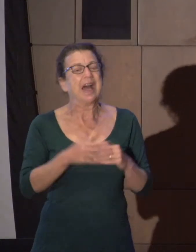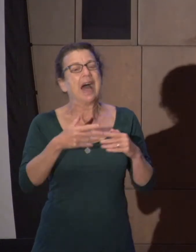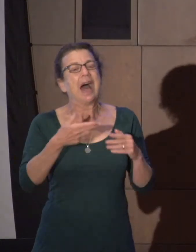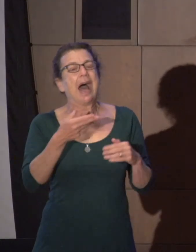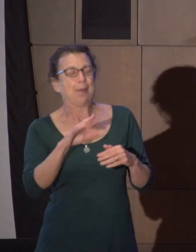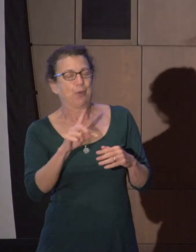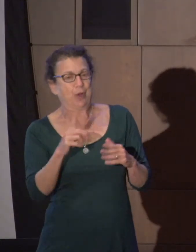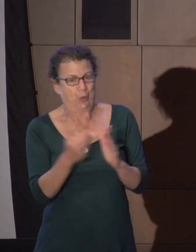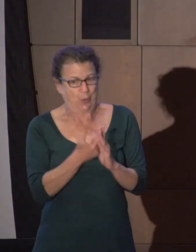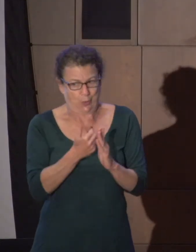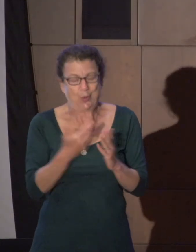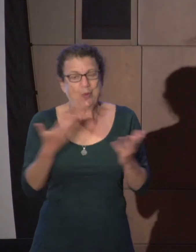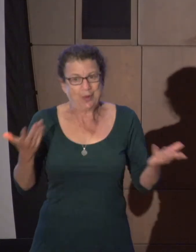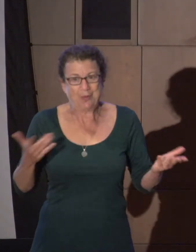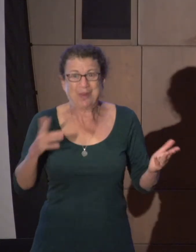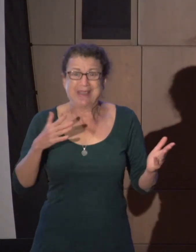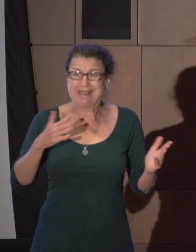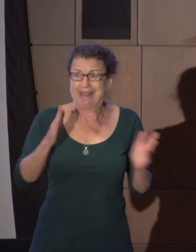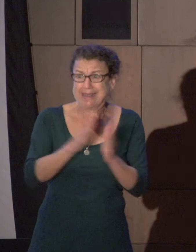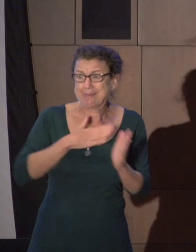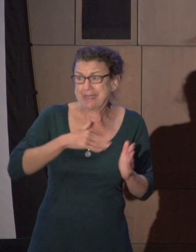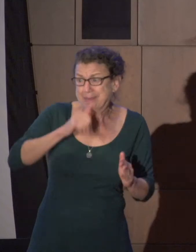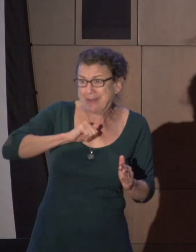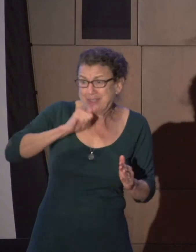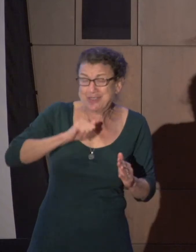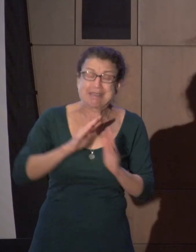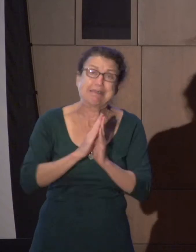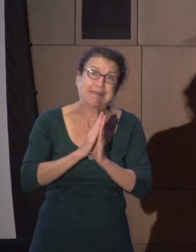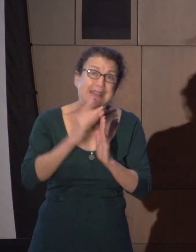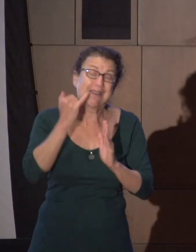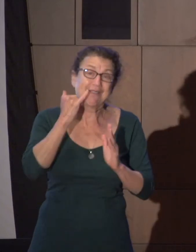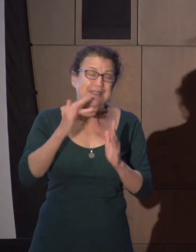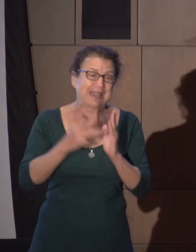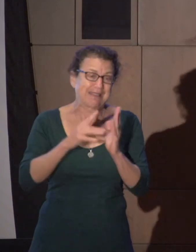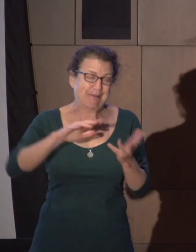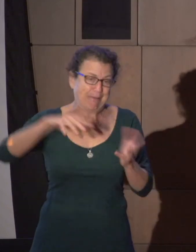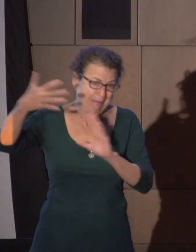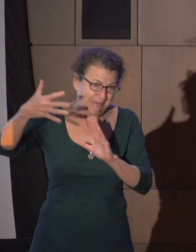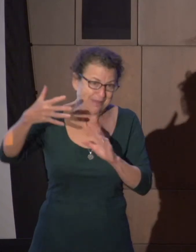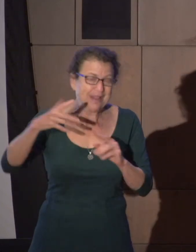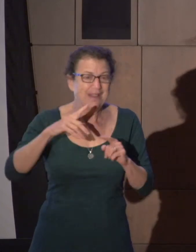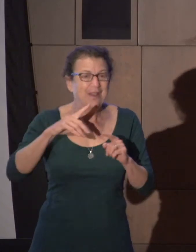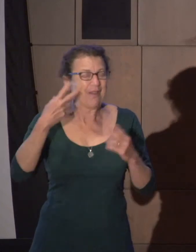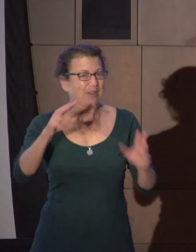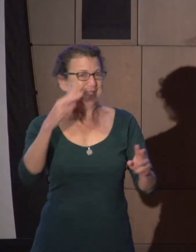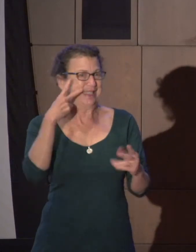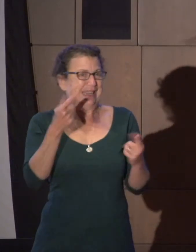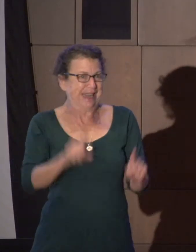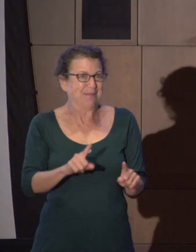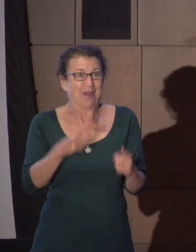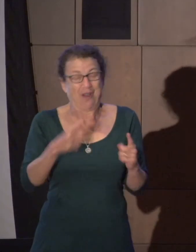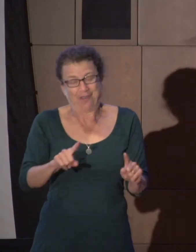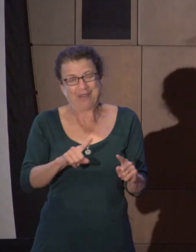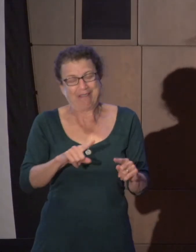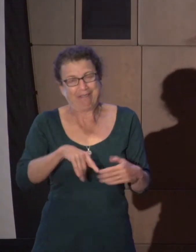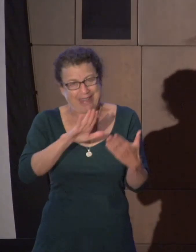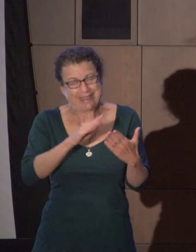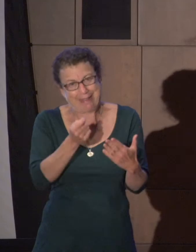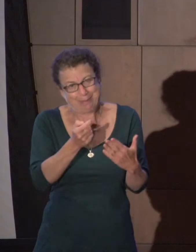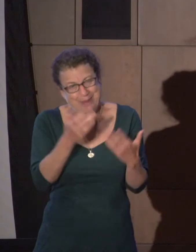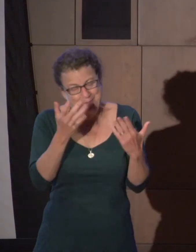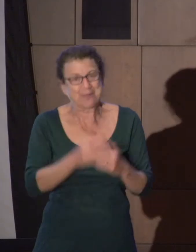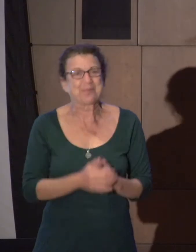for us, and as such, we ask for your patience and grace in the event of any technical challenges, which, as we've seen, we've already encountered a little